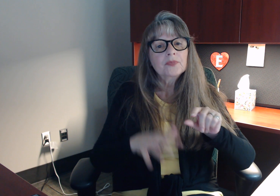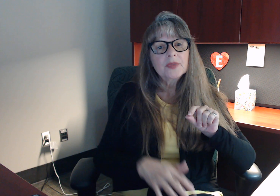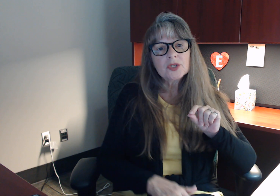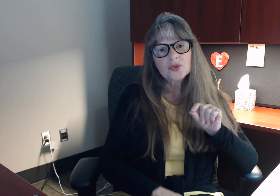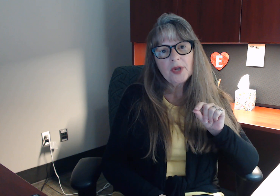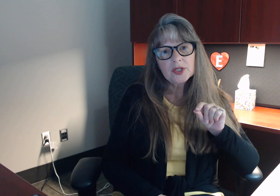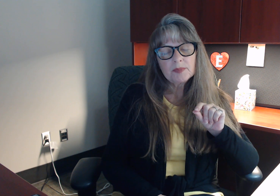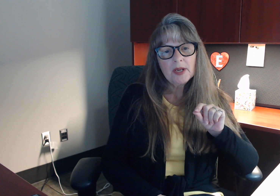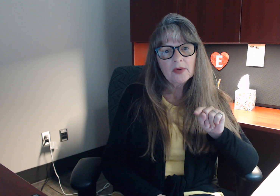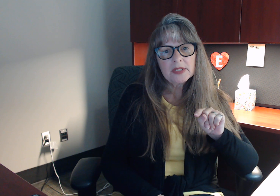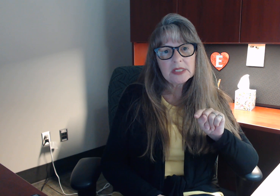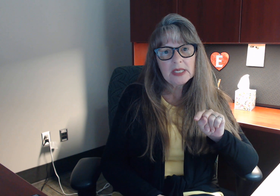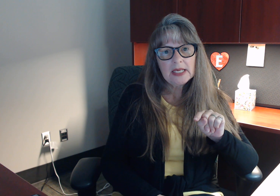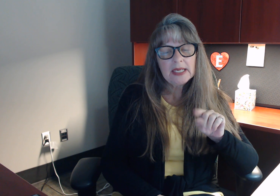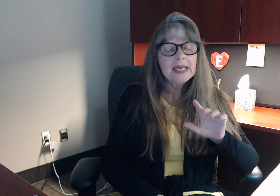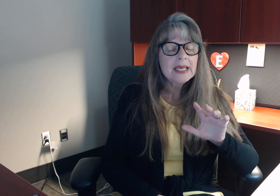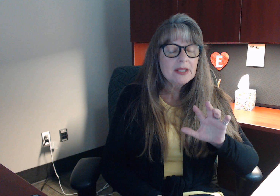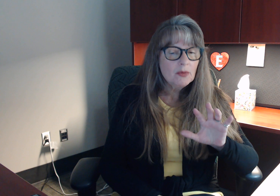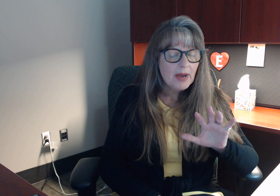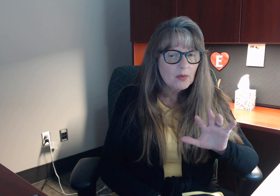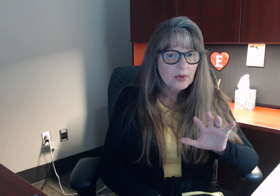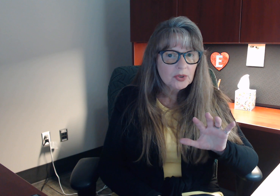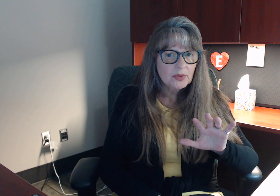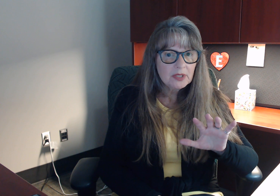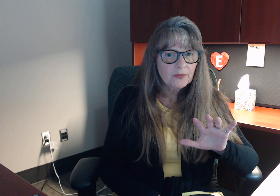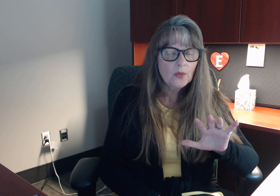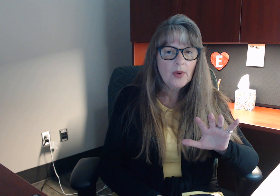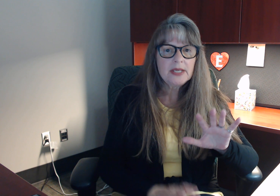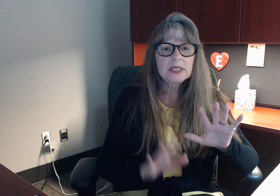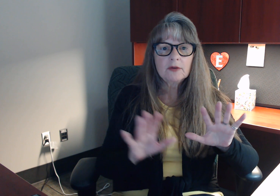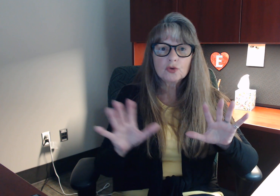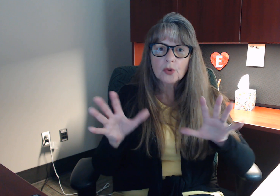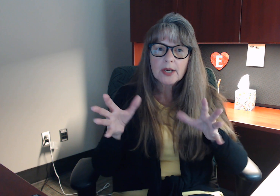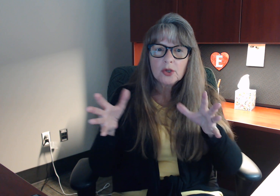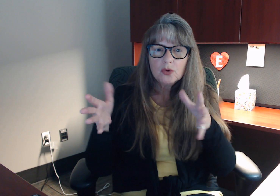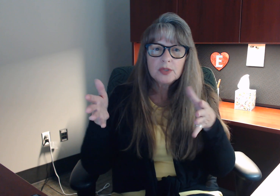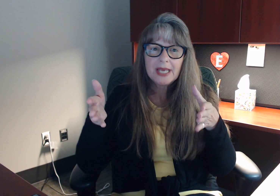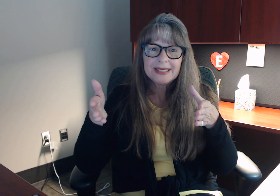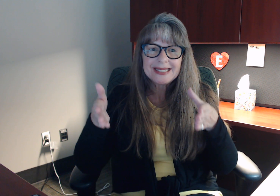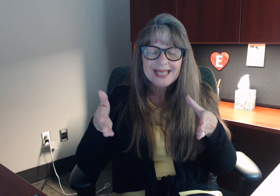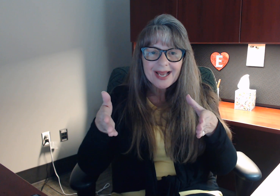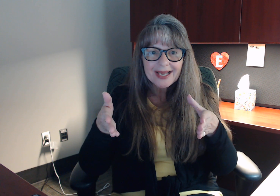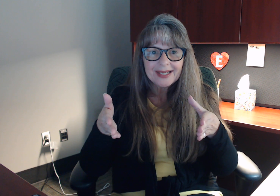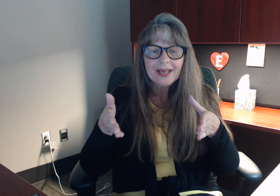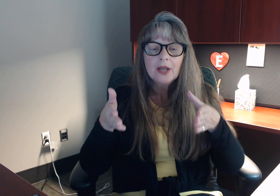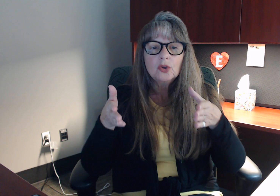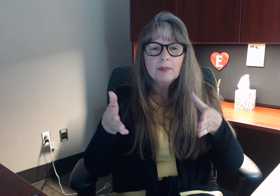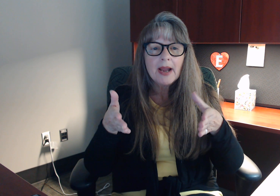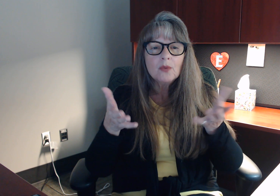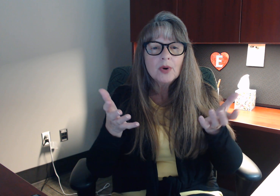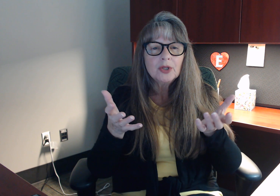this transparency, you might want to do it a different way. Instead of trying to use that sign, you might want to